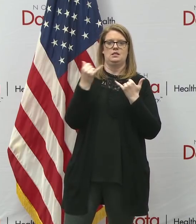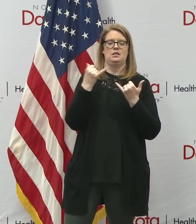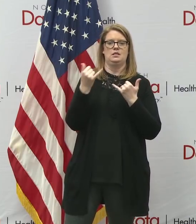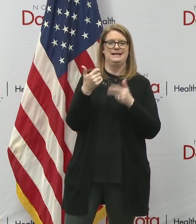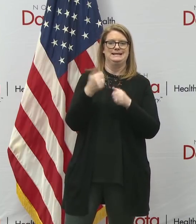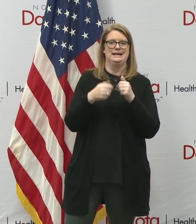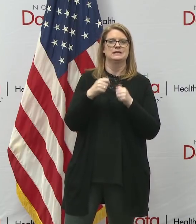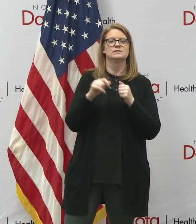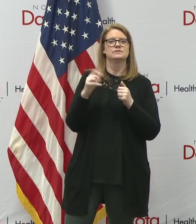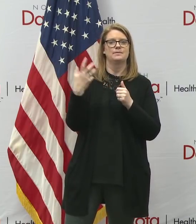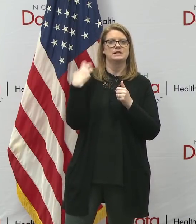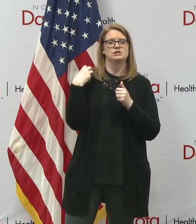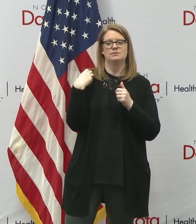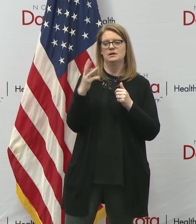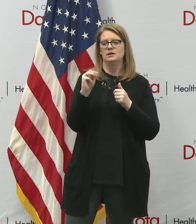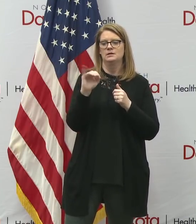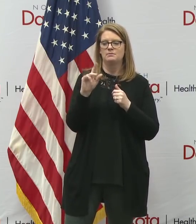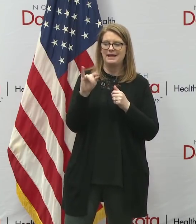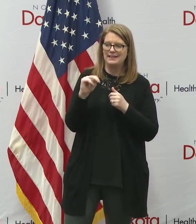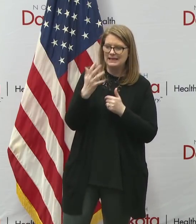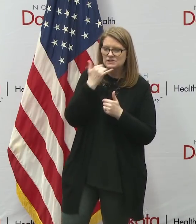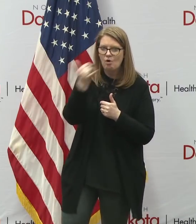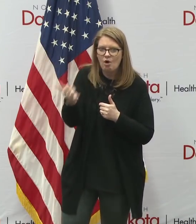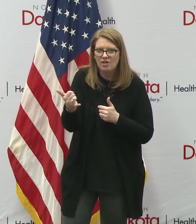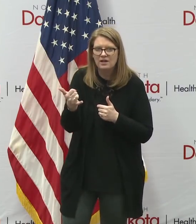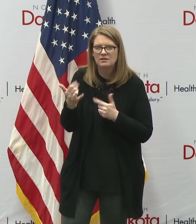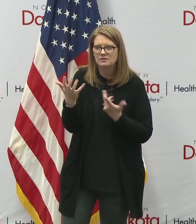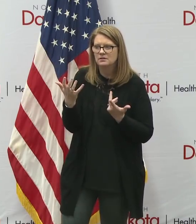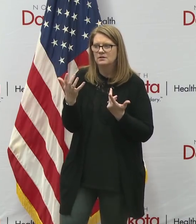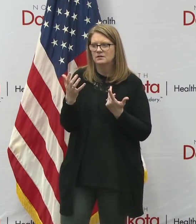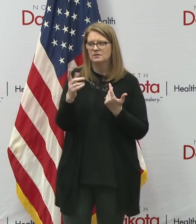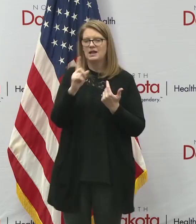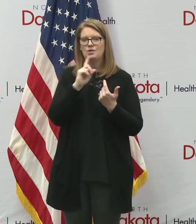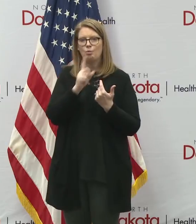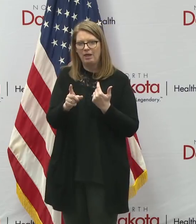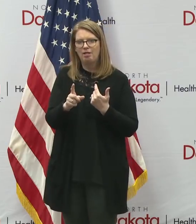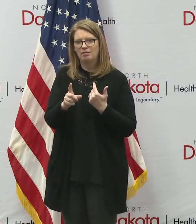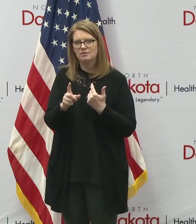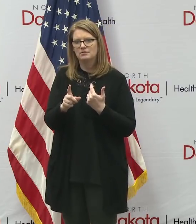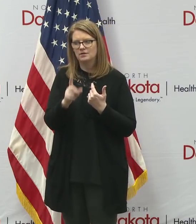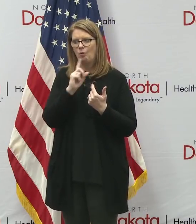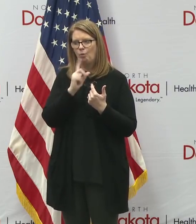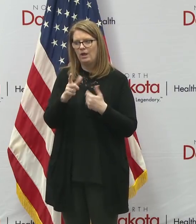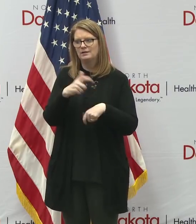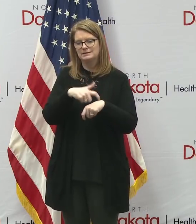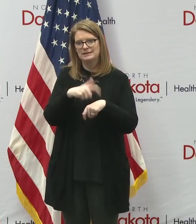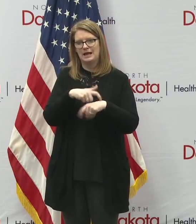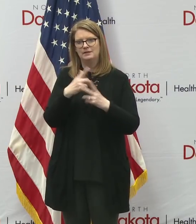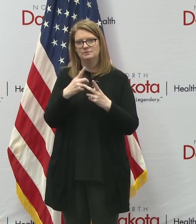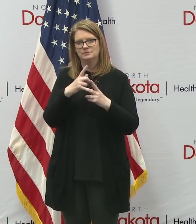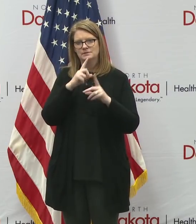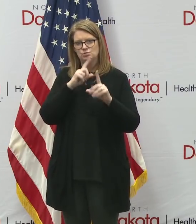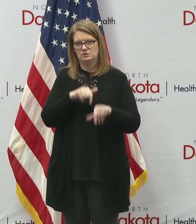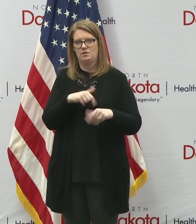chairman. Mylynn's reaching out. I mean, so we're in real time in a position to respond.